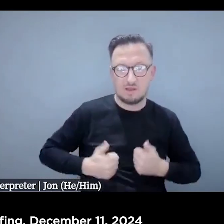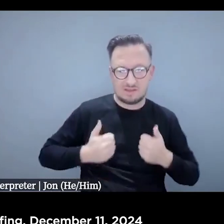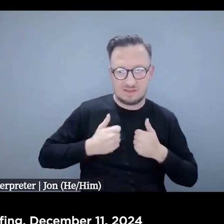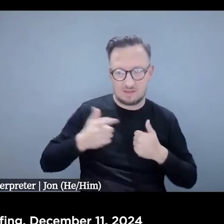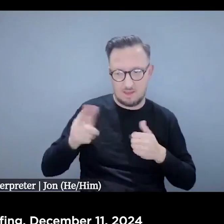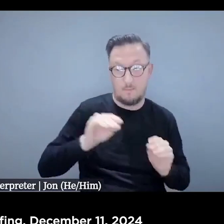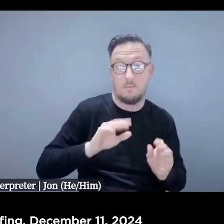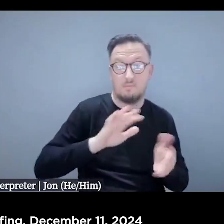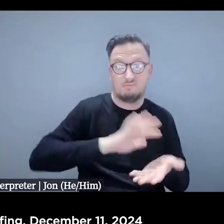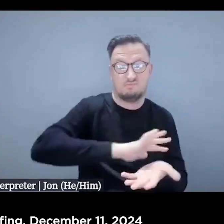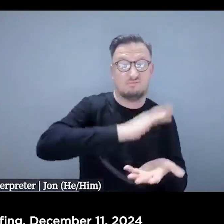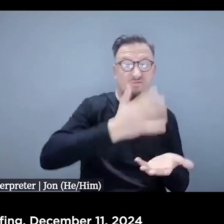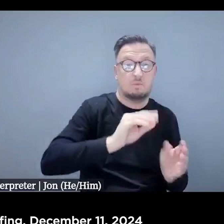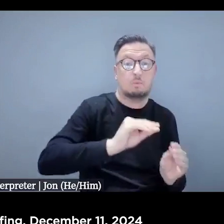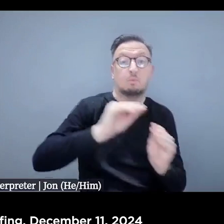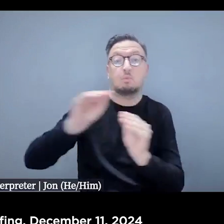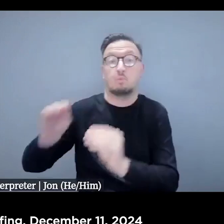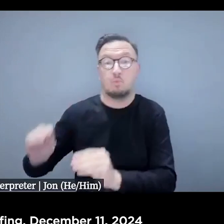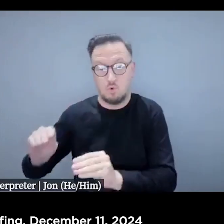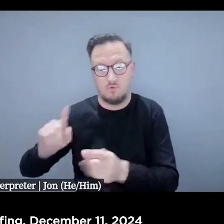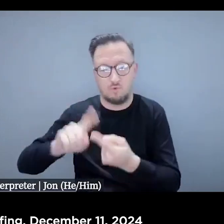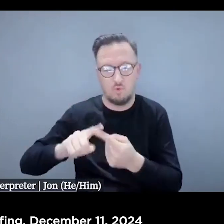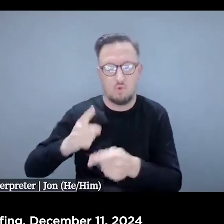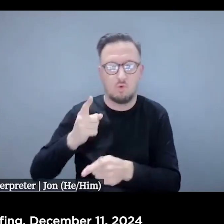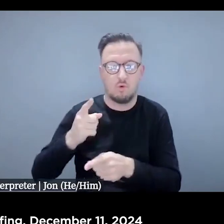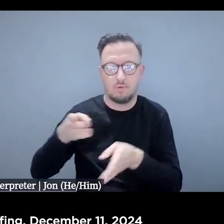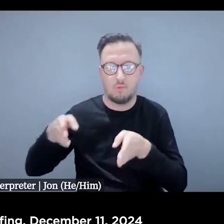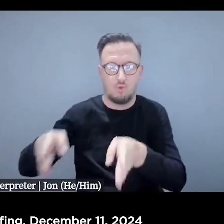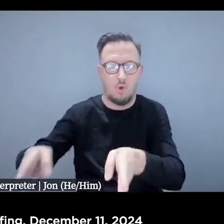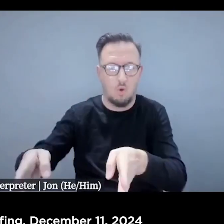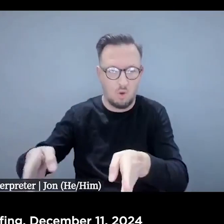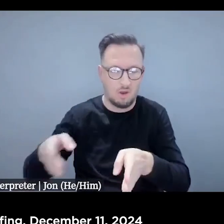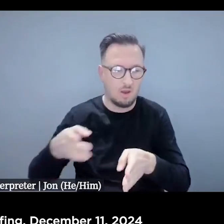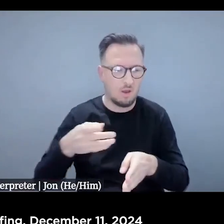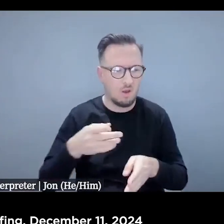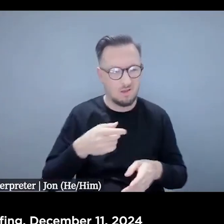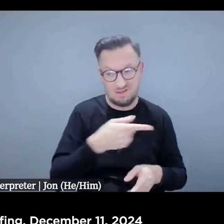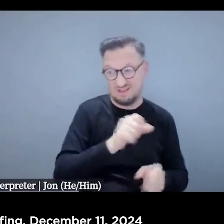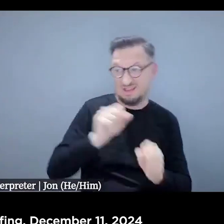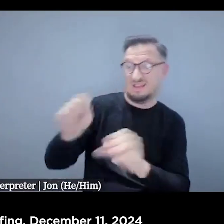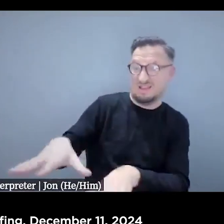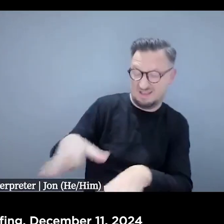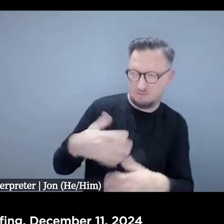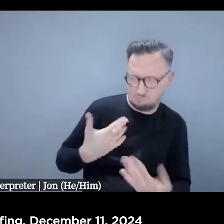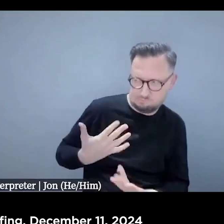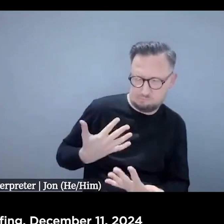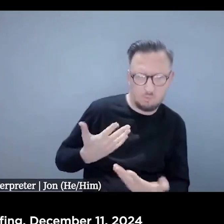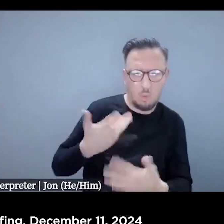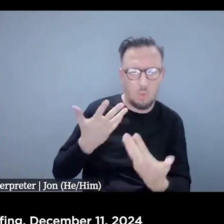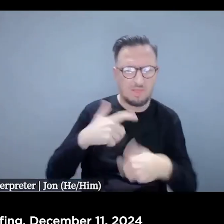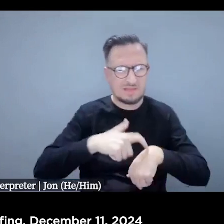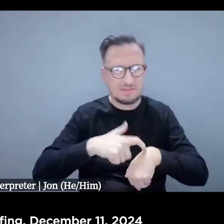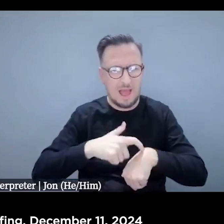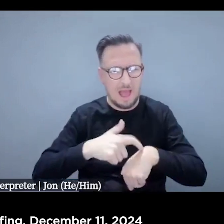way. I know this is such a lengthy process and there's so much debris to pick up, but they're kind of like, okay, it's been out there for a bit. Is there any timeline they're able to give us